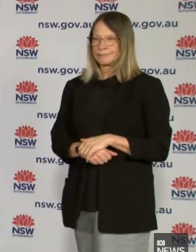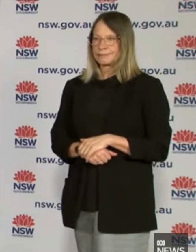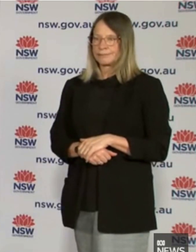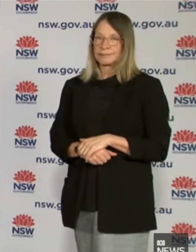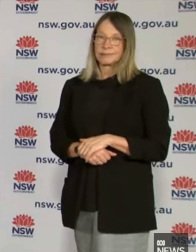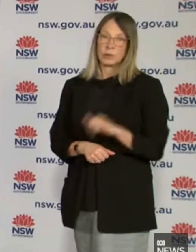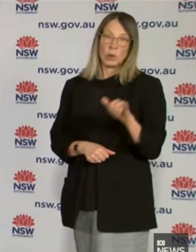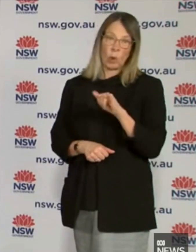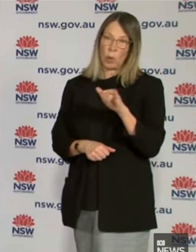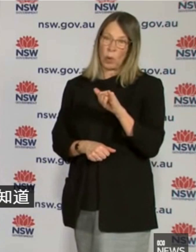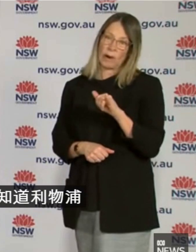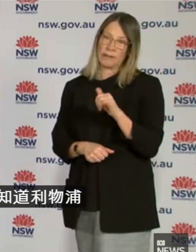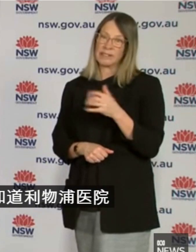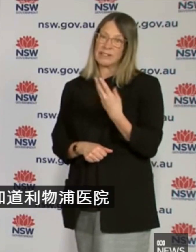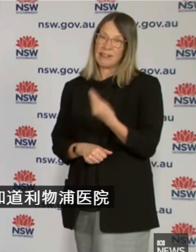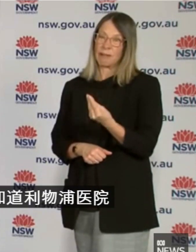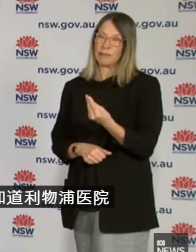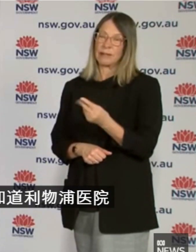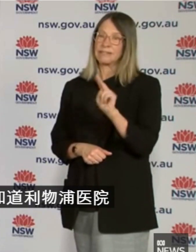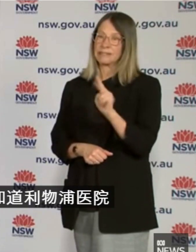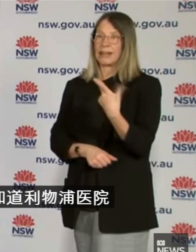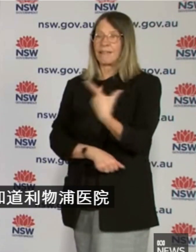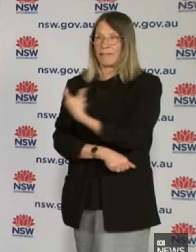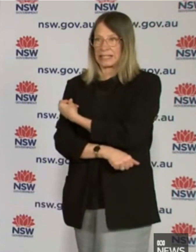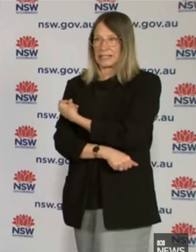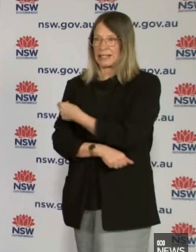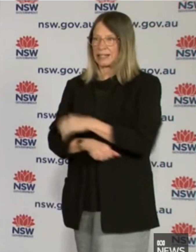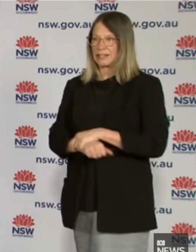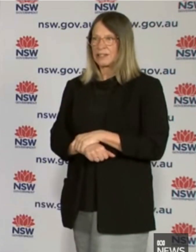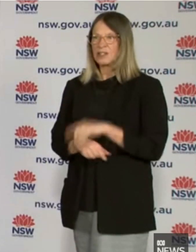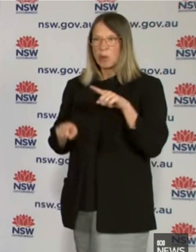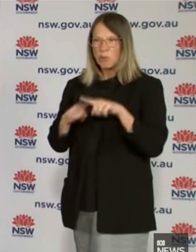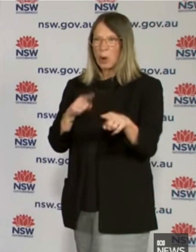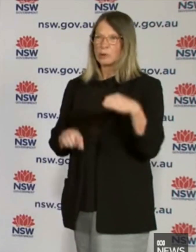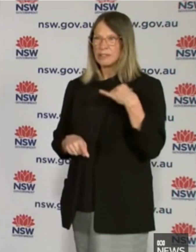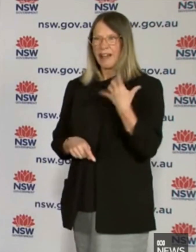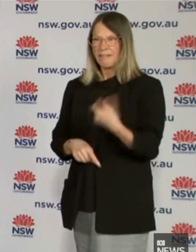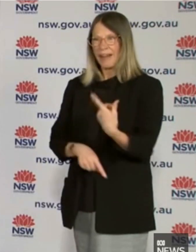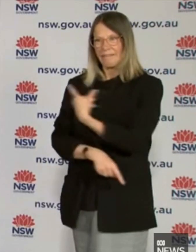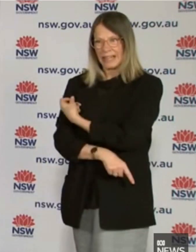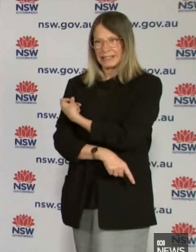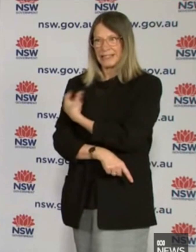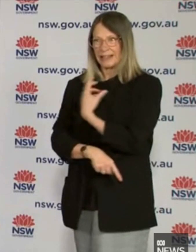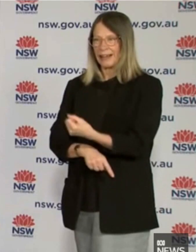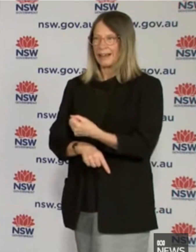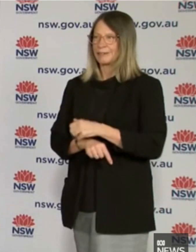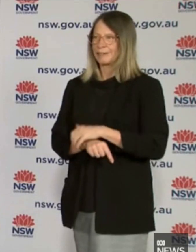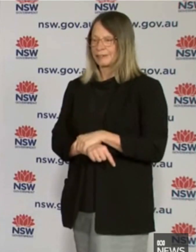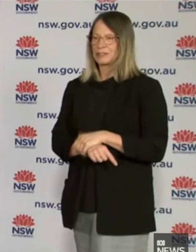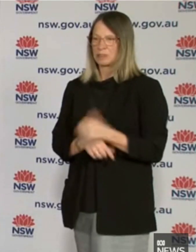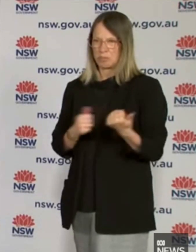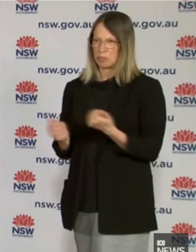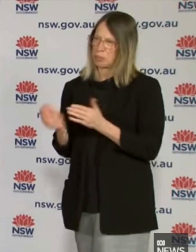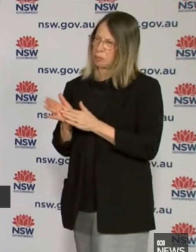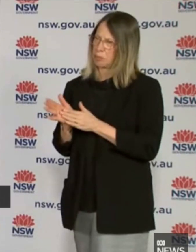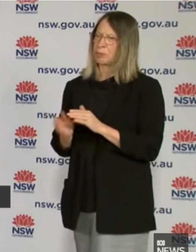or are fully vaccinated. So, it's a really high coverage amongst the staff there at Liverpool Hospital. And